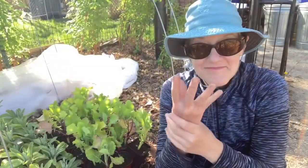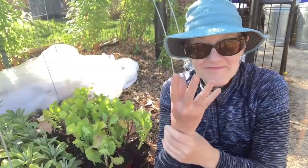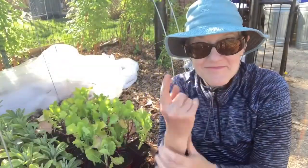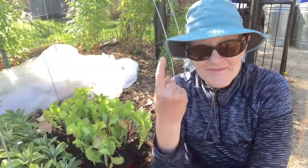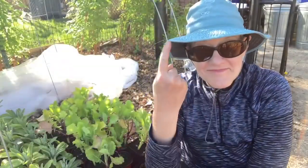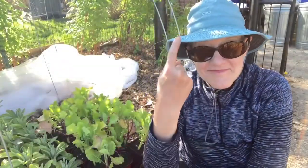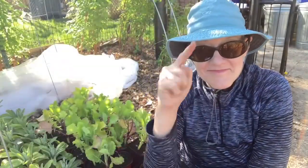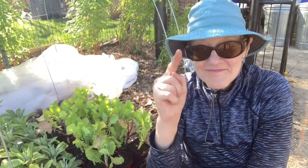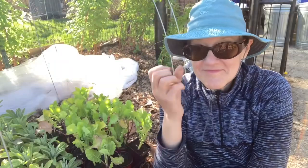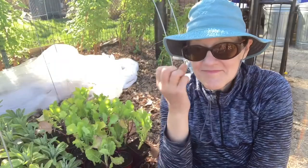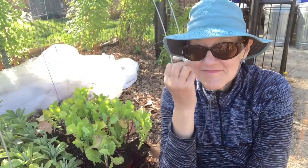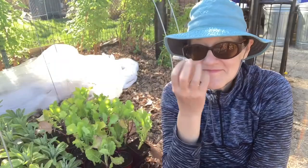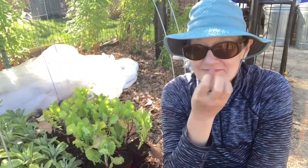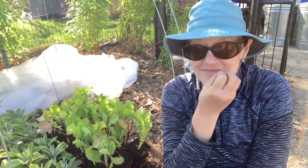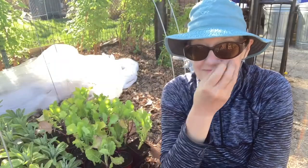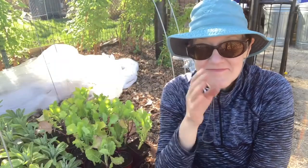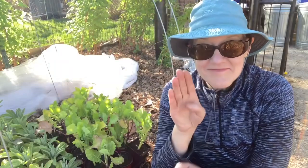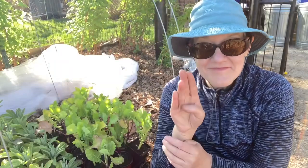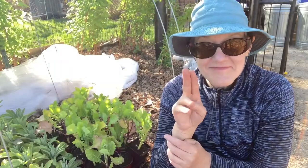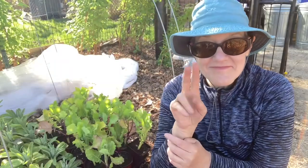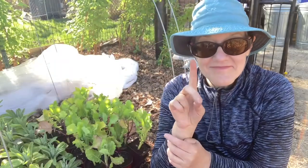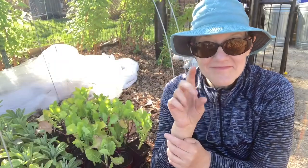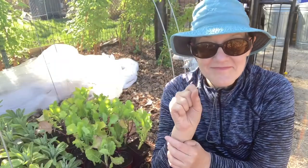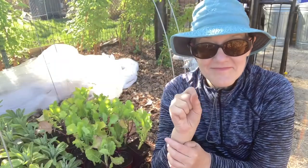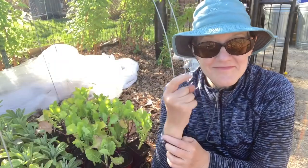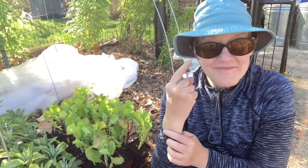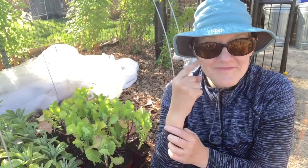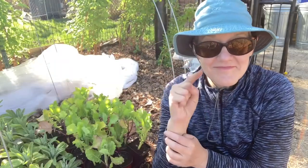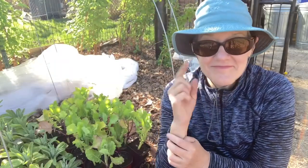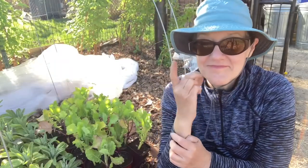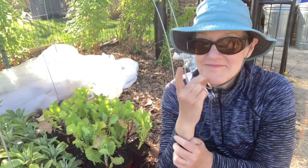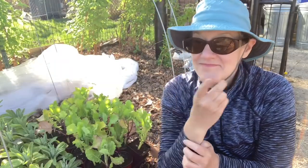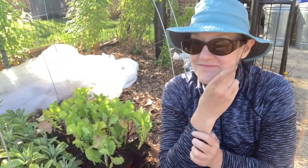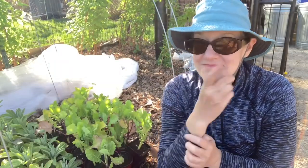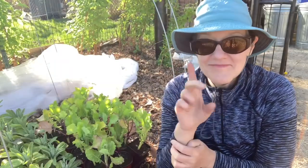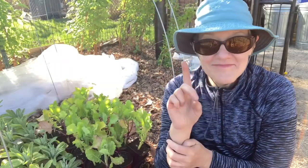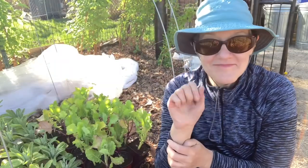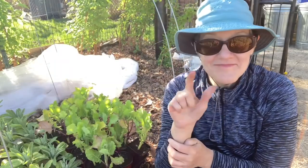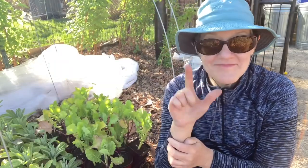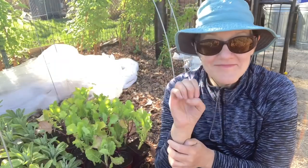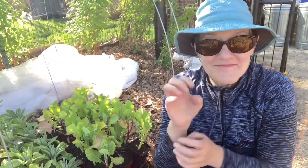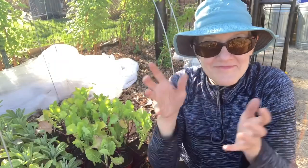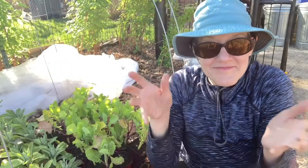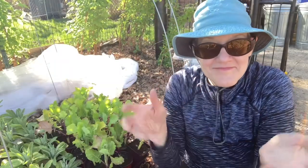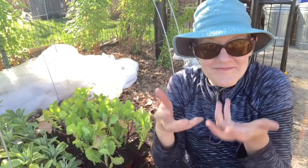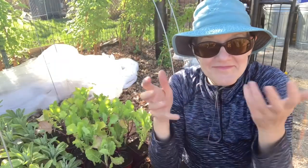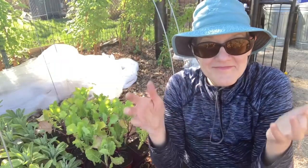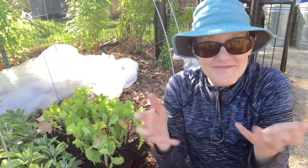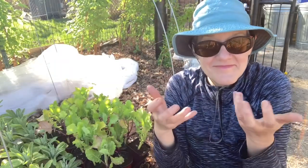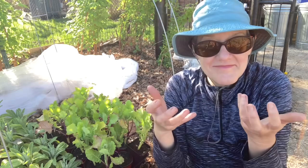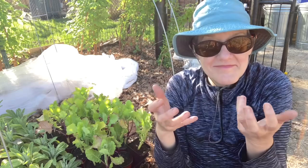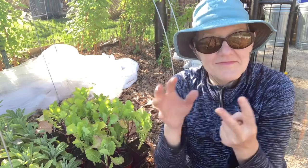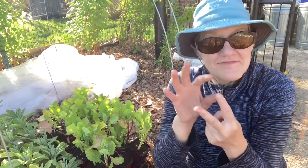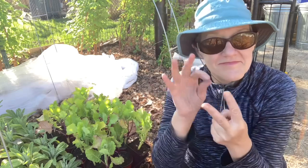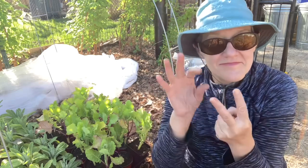Now I'm growing it for the flower buds, for dill salads. It's